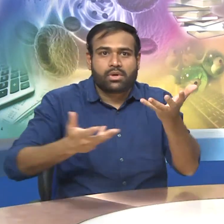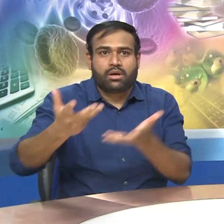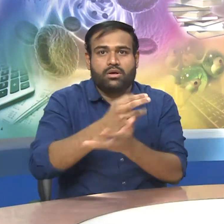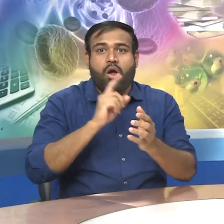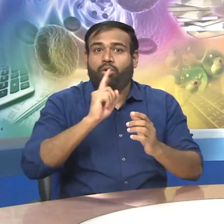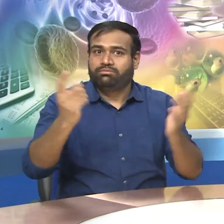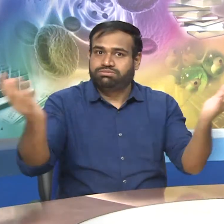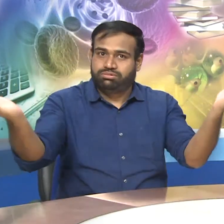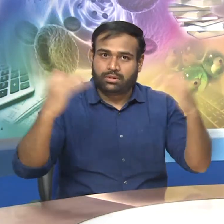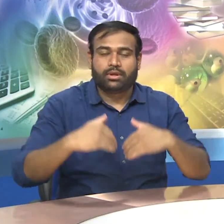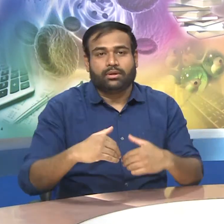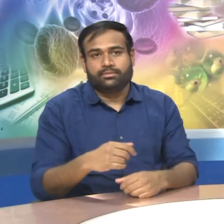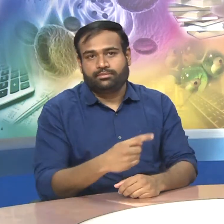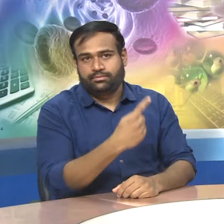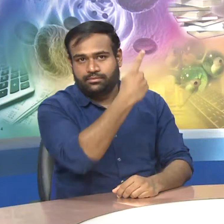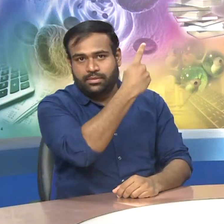It means summon.